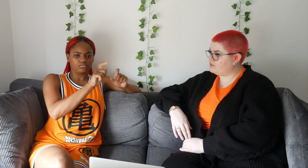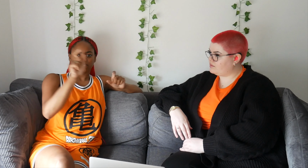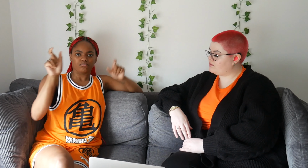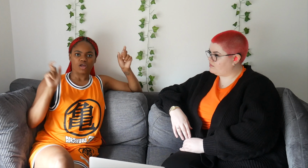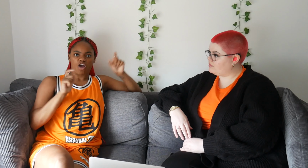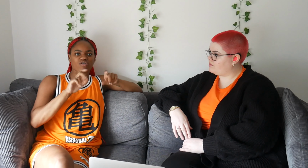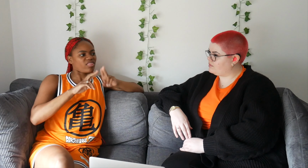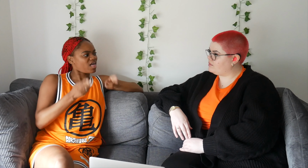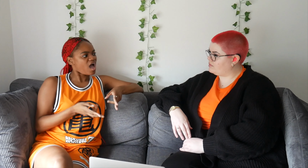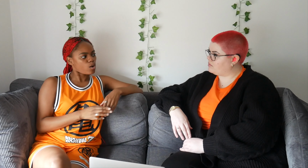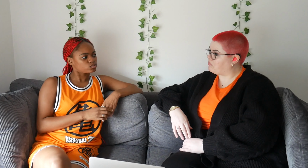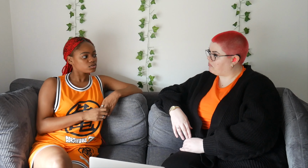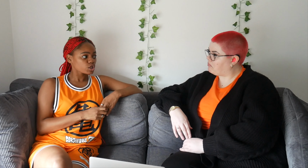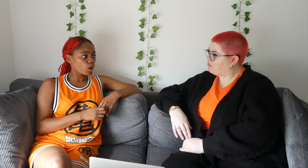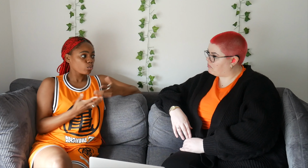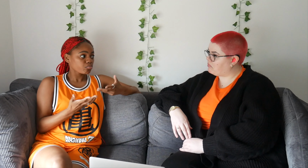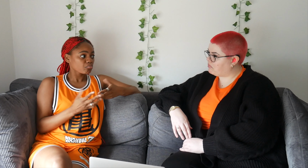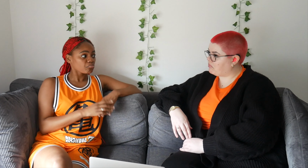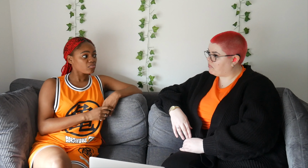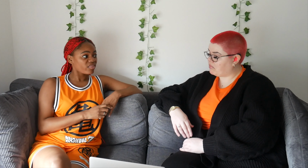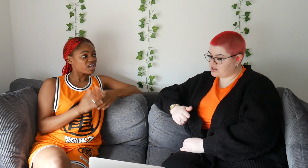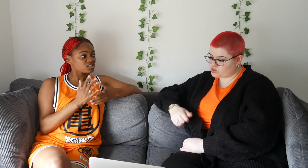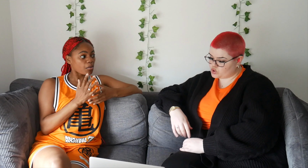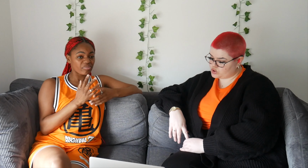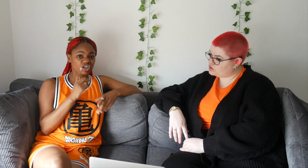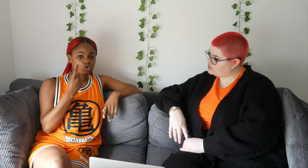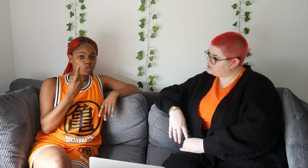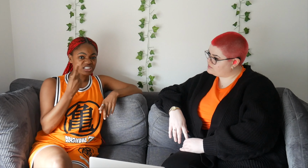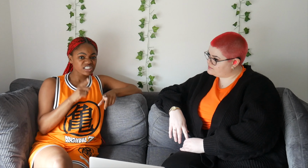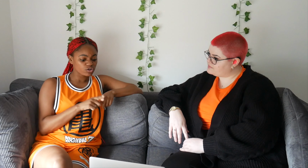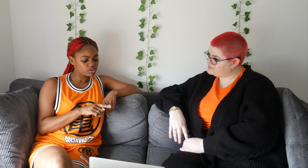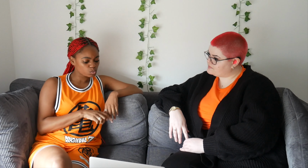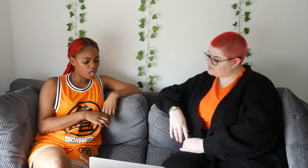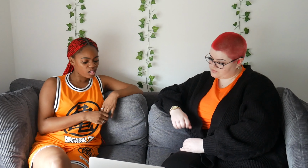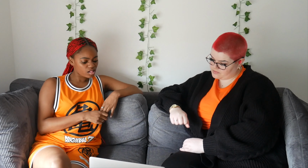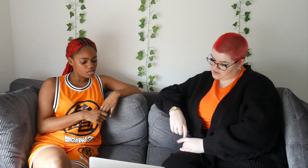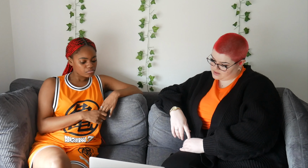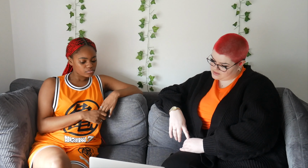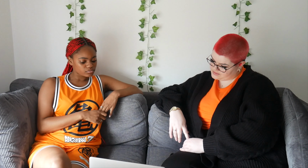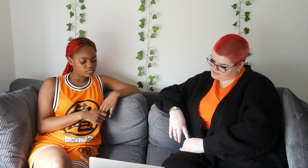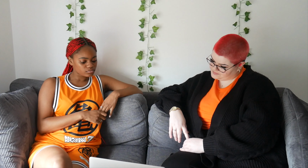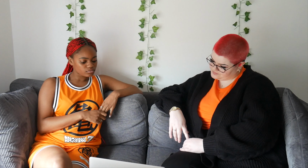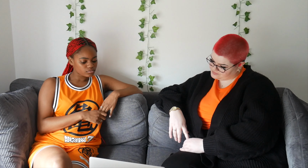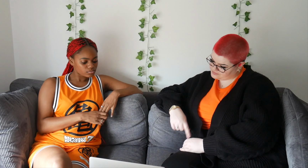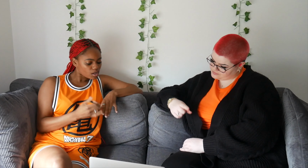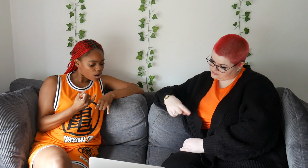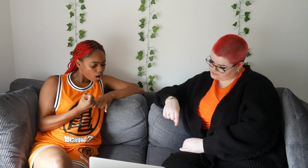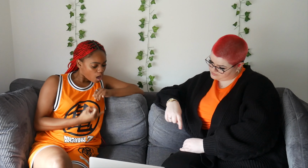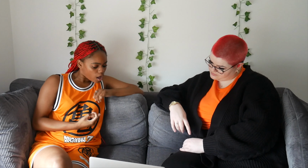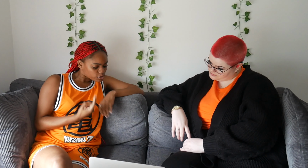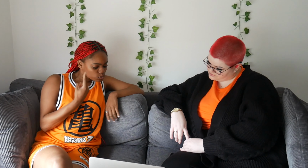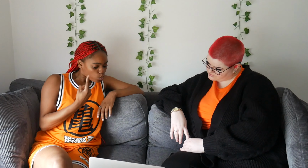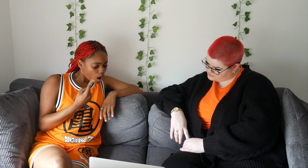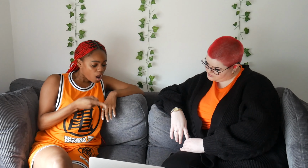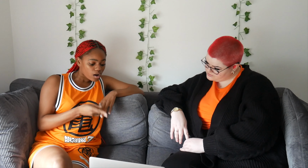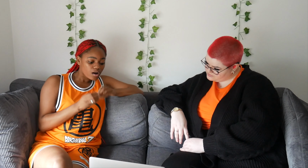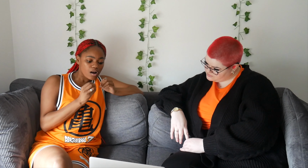devices around the house. So that's something you can consider as well. Yeah. Okay, last one,